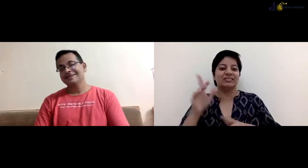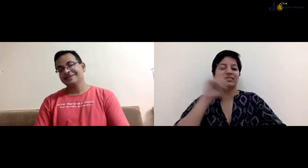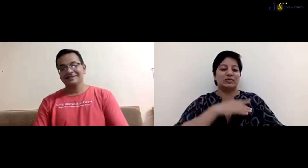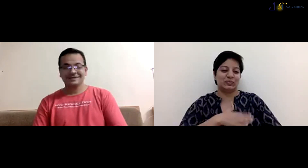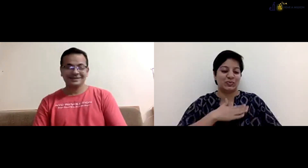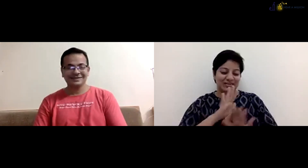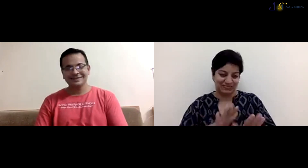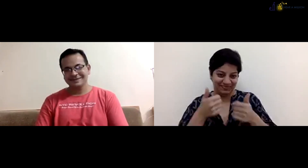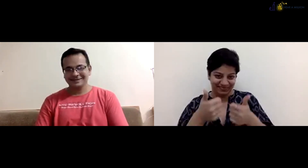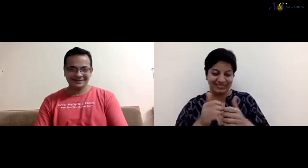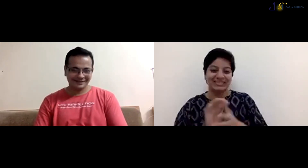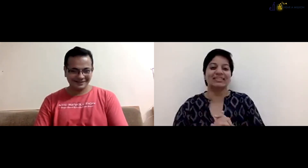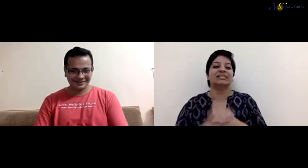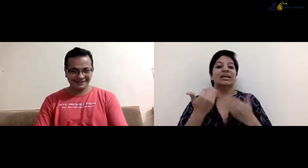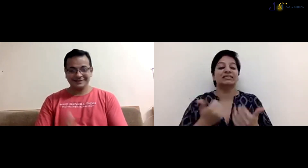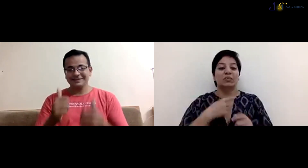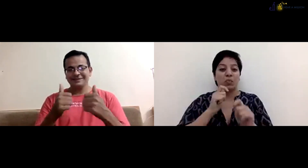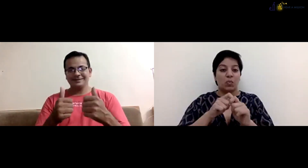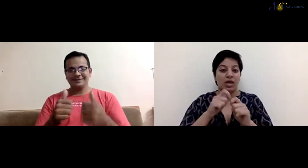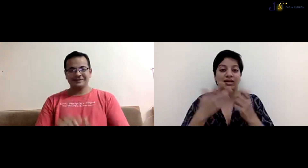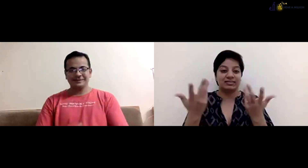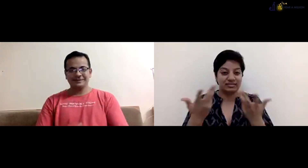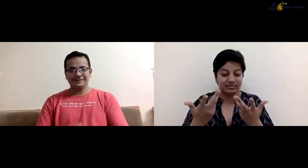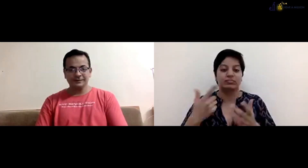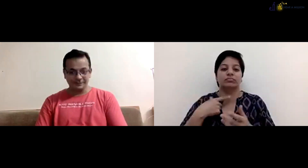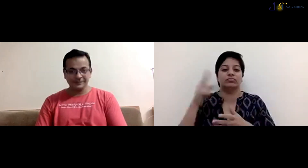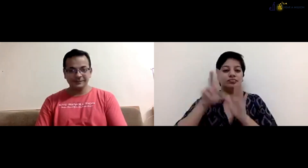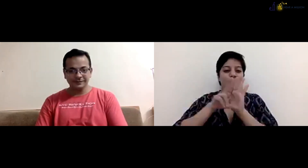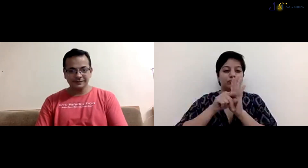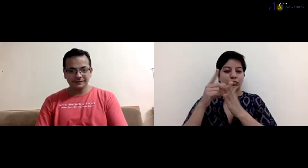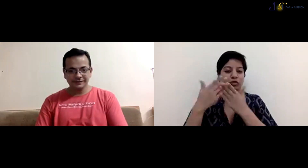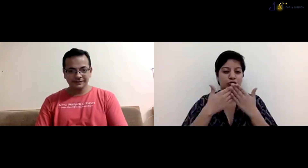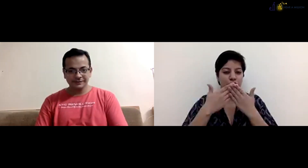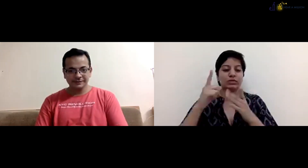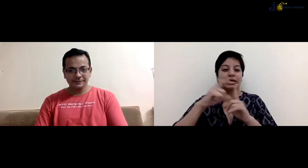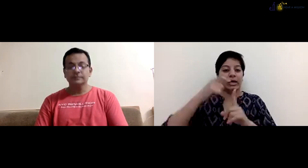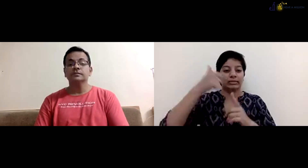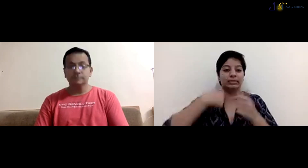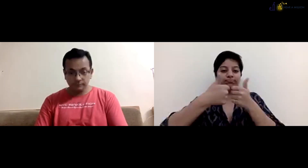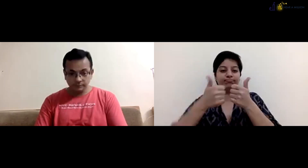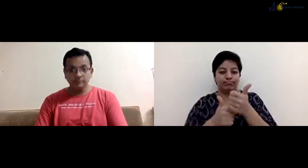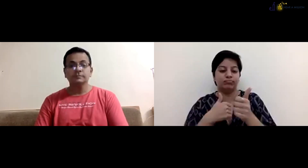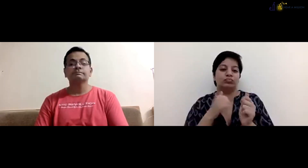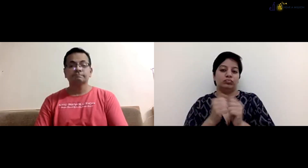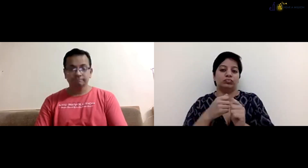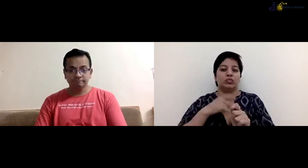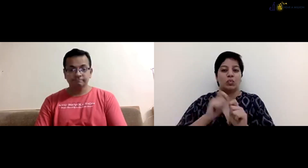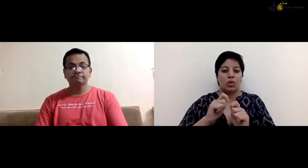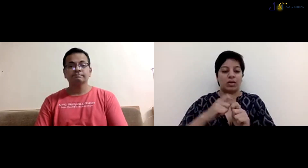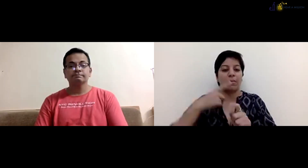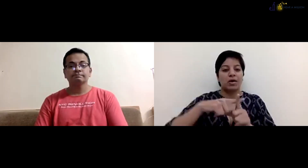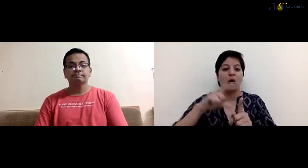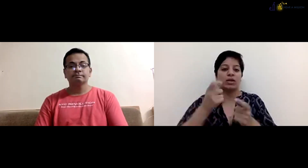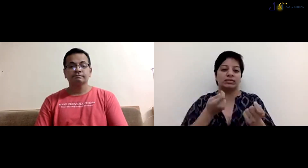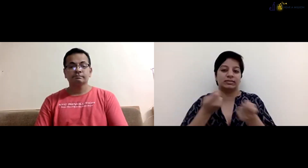Right now, I'm in Hyderabad. So I came here for enjoying the season. So I'm working with this Speaking Hand